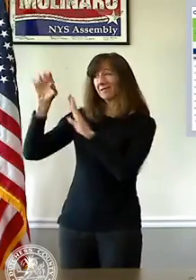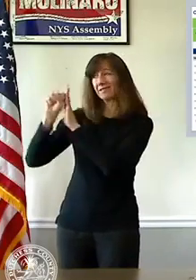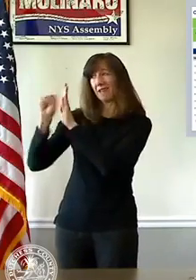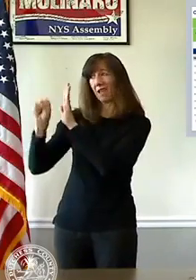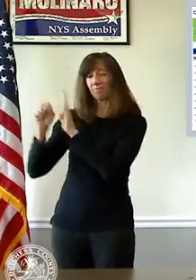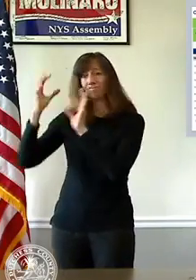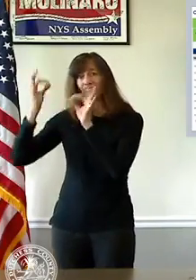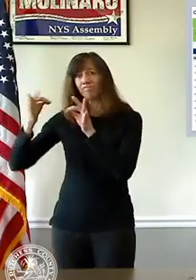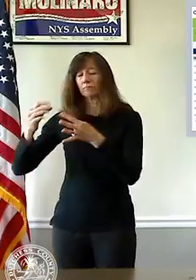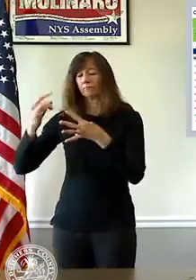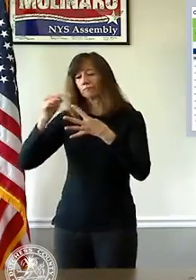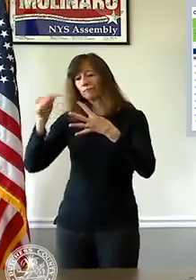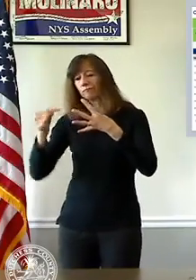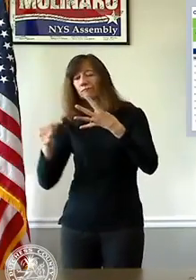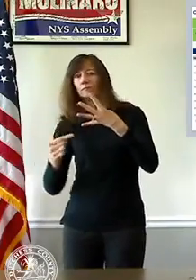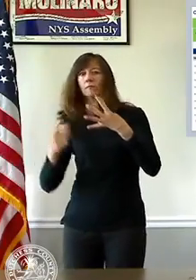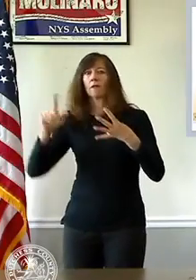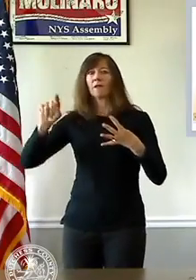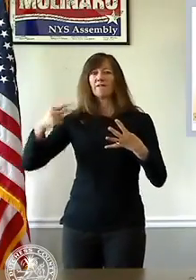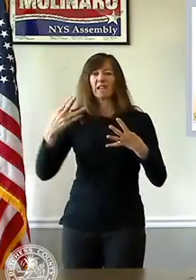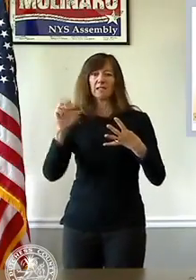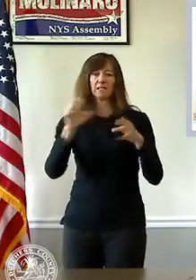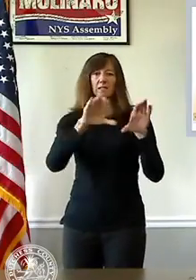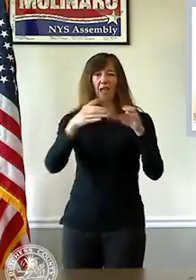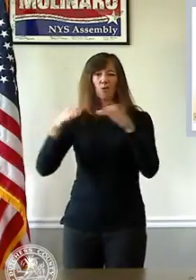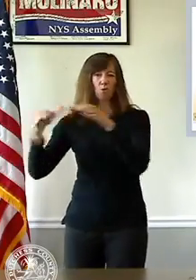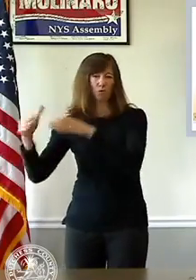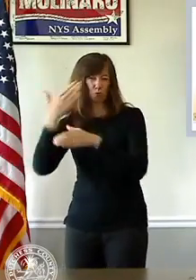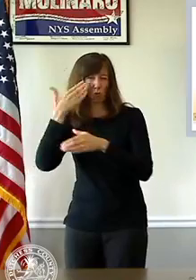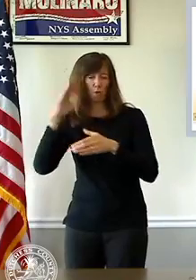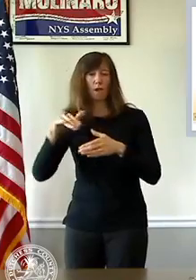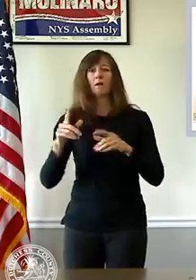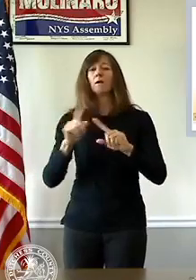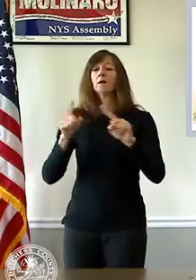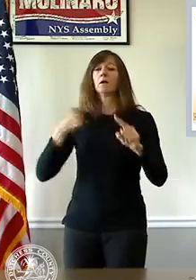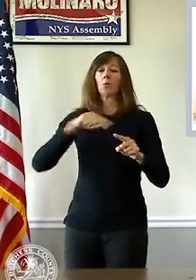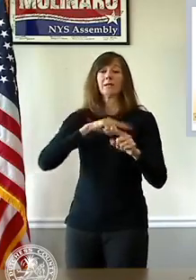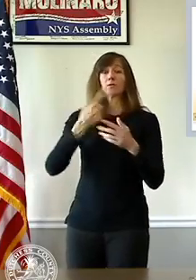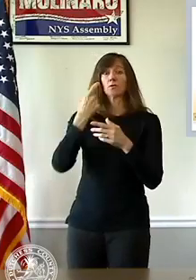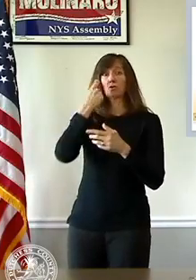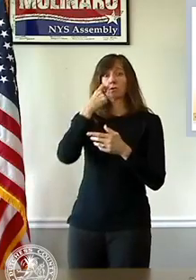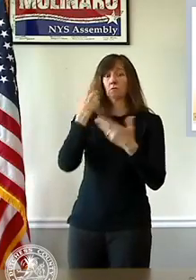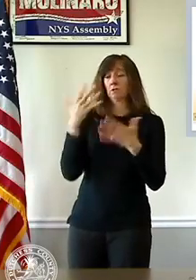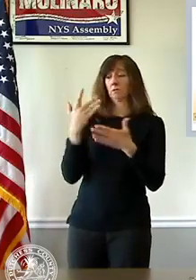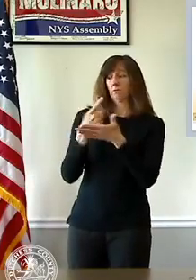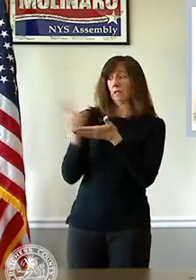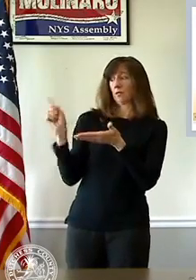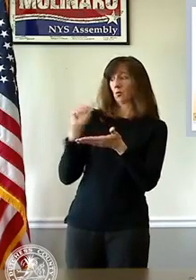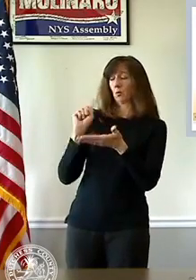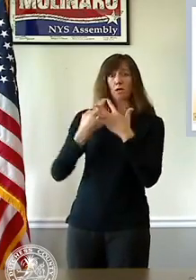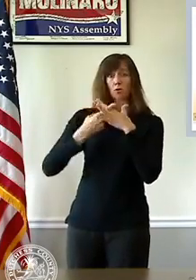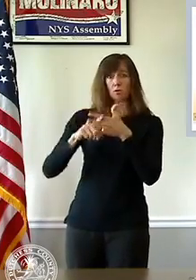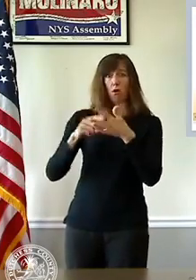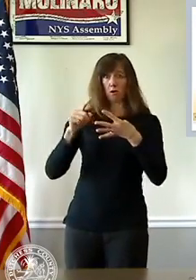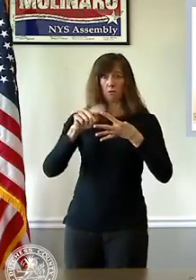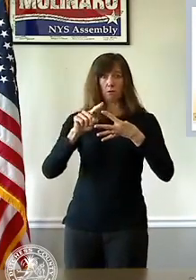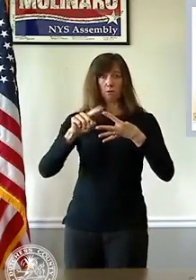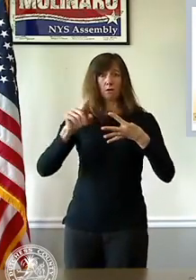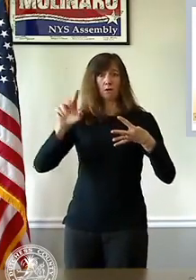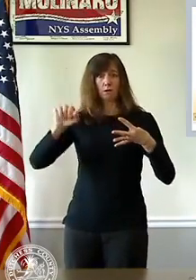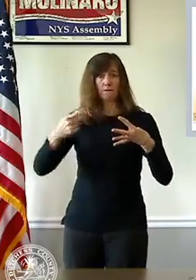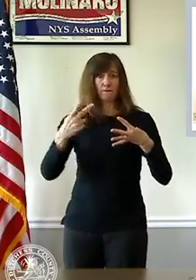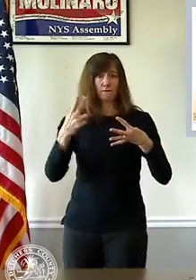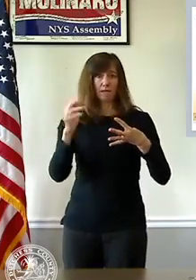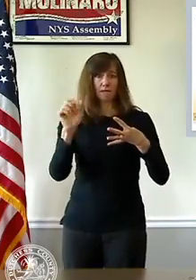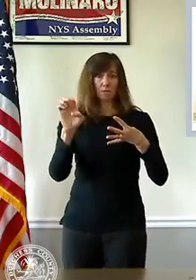of categories of businesses. I think you know that. We began phase 1 a week ago, and based on the state's